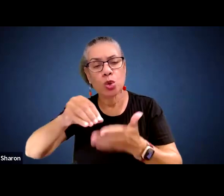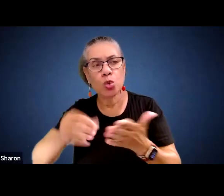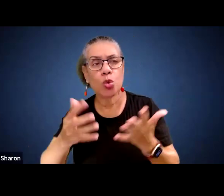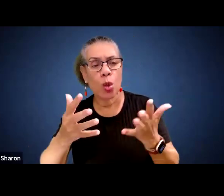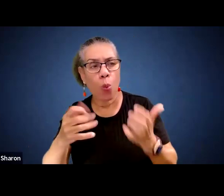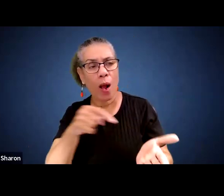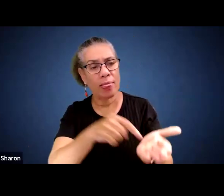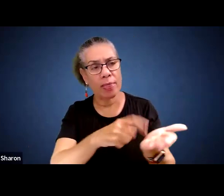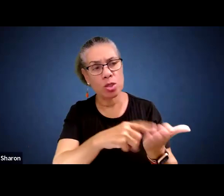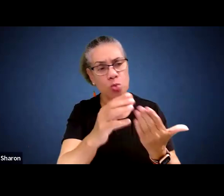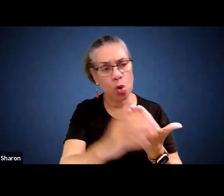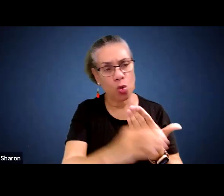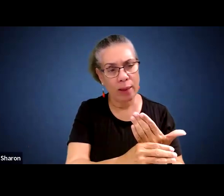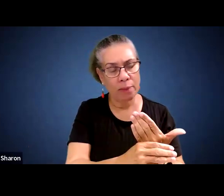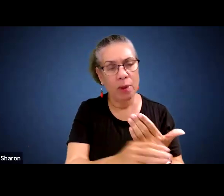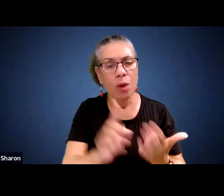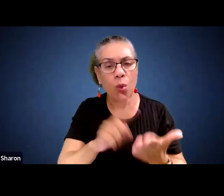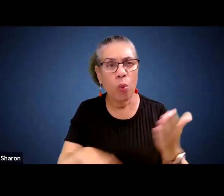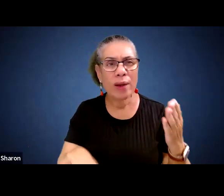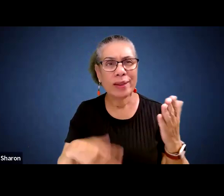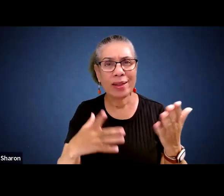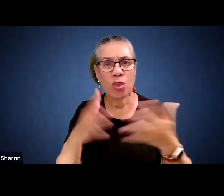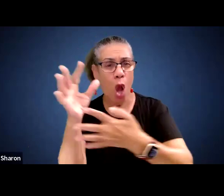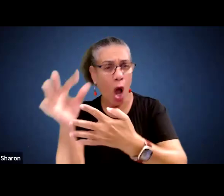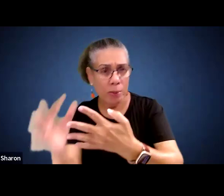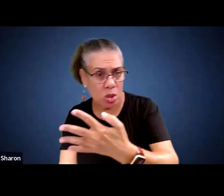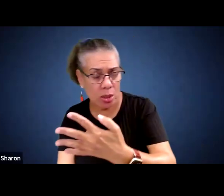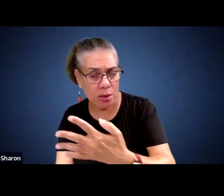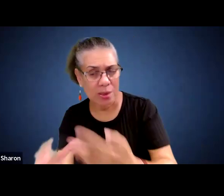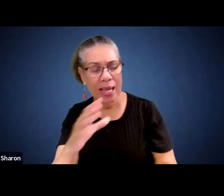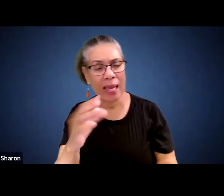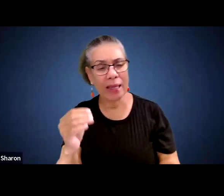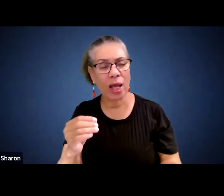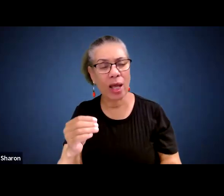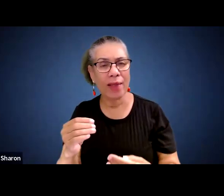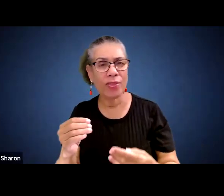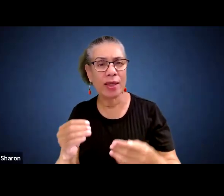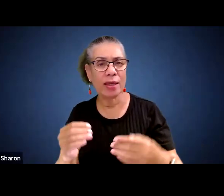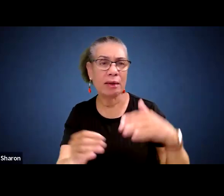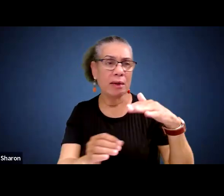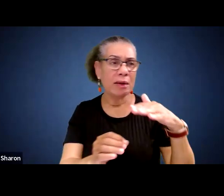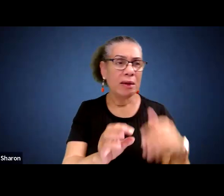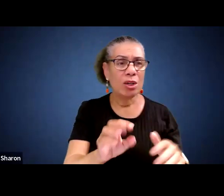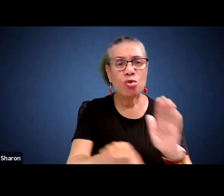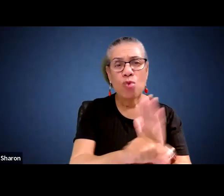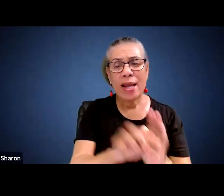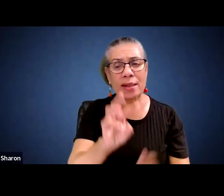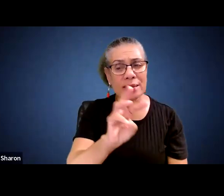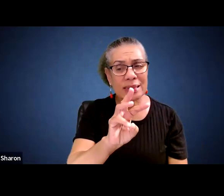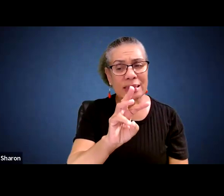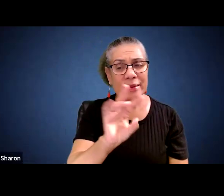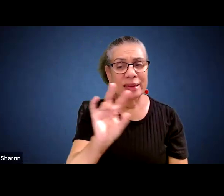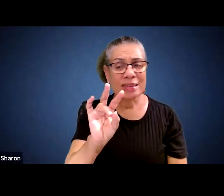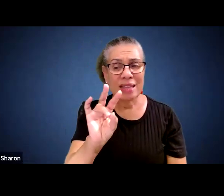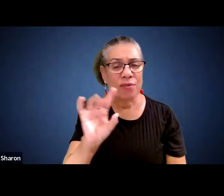What are the wider options? And particularly, what are we doing at the lower grades, 6, 7, 8, to help young